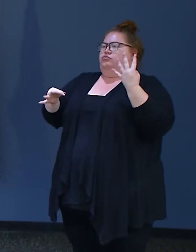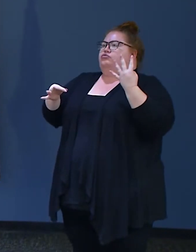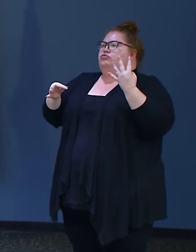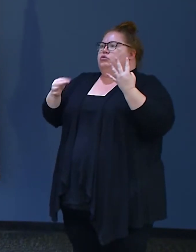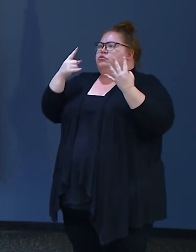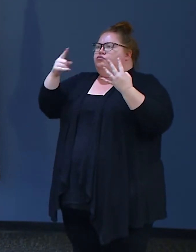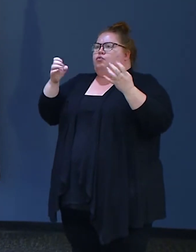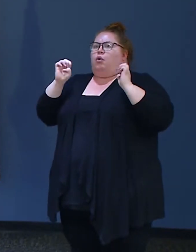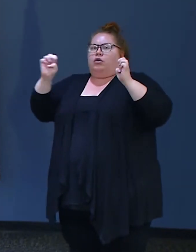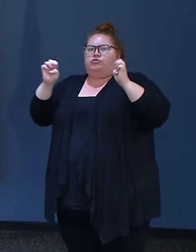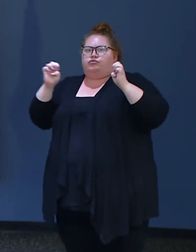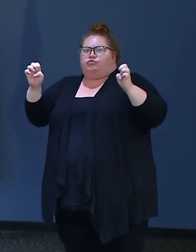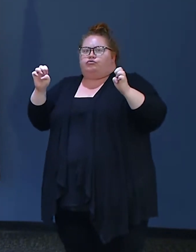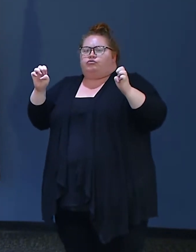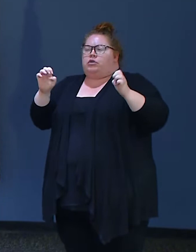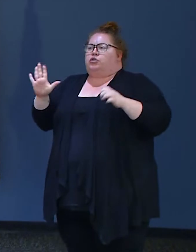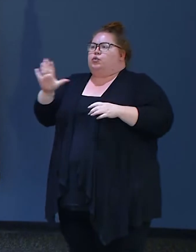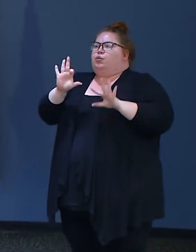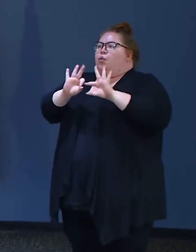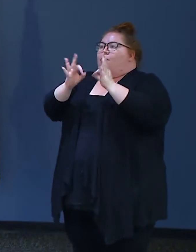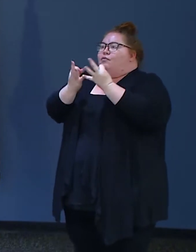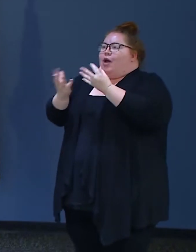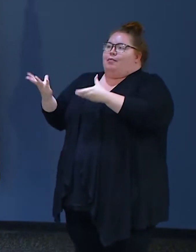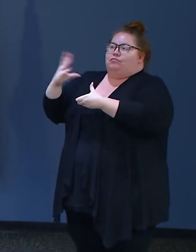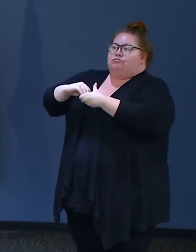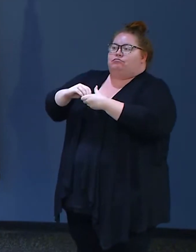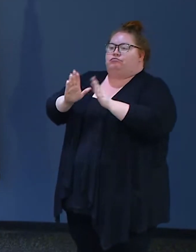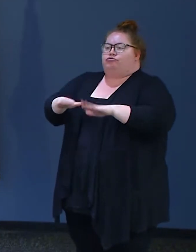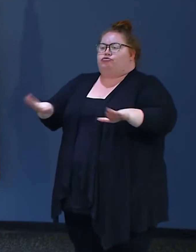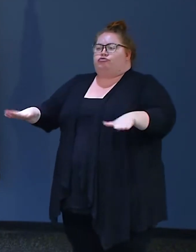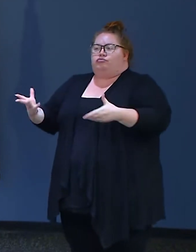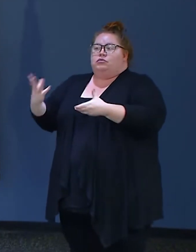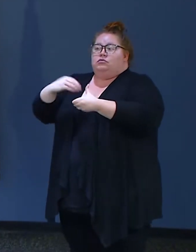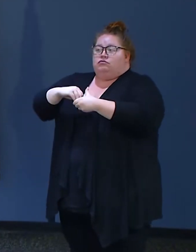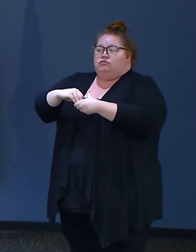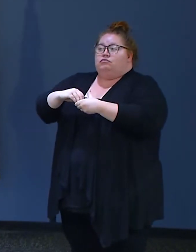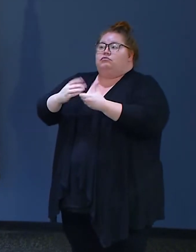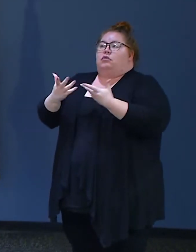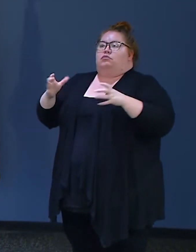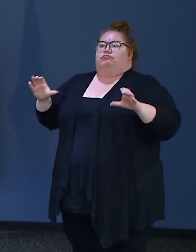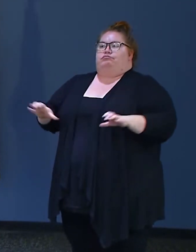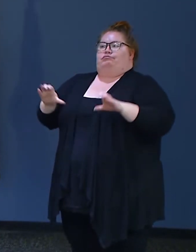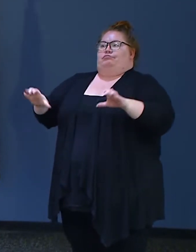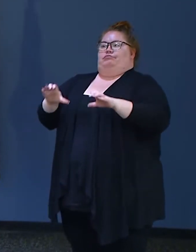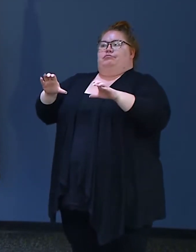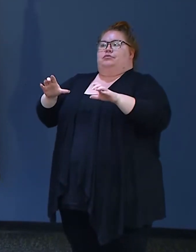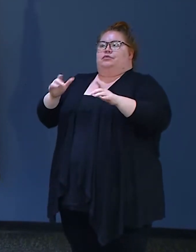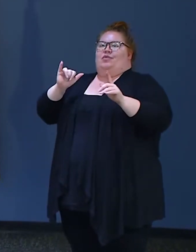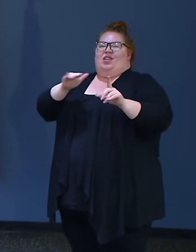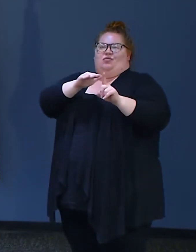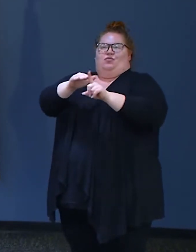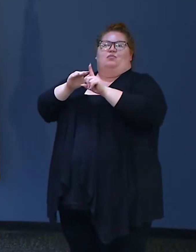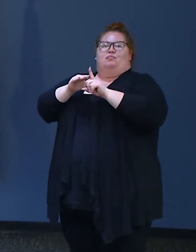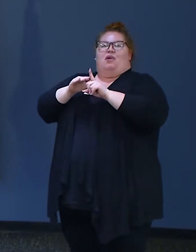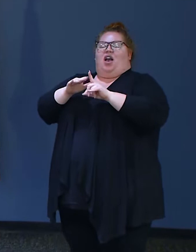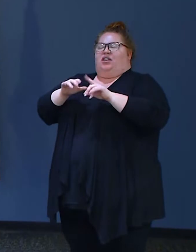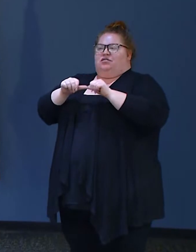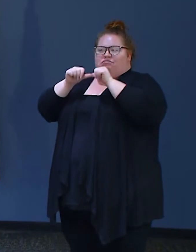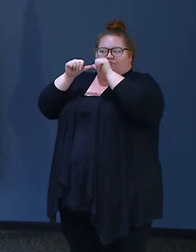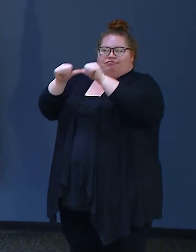exercise and get your family involved, your children. We just remind you the importance of staying